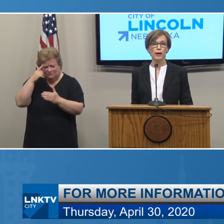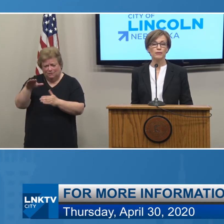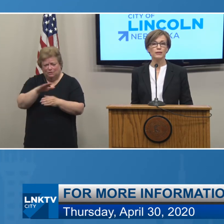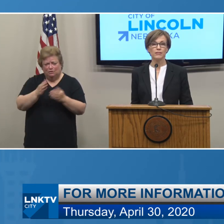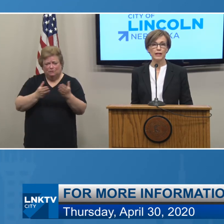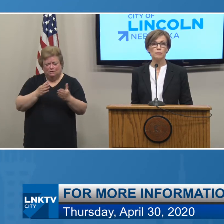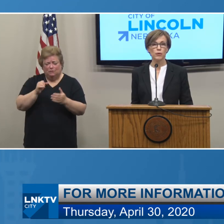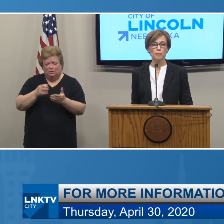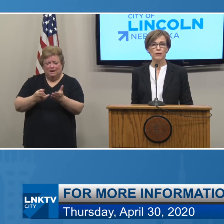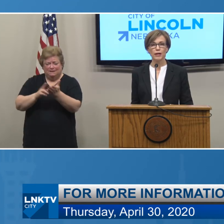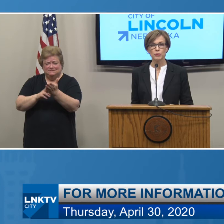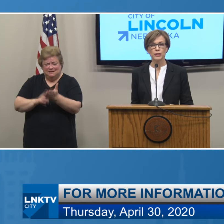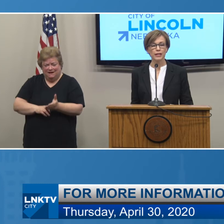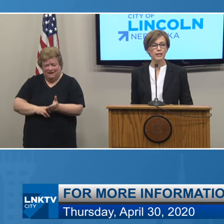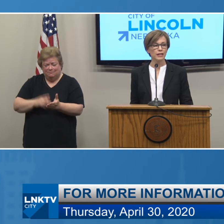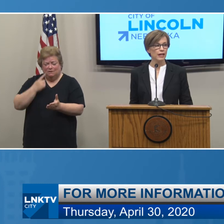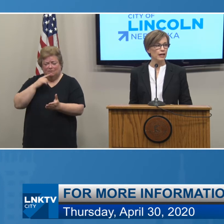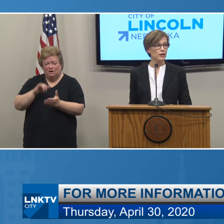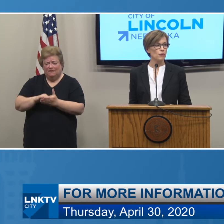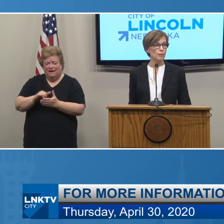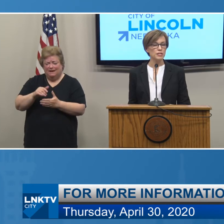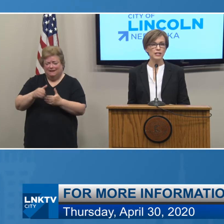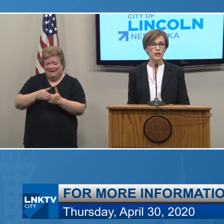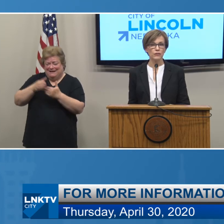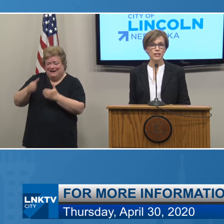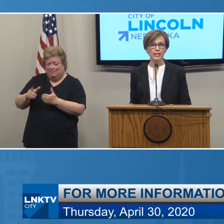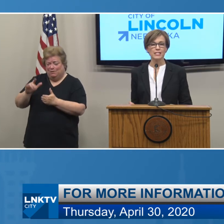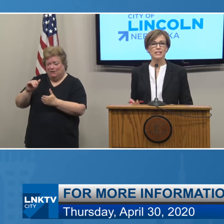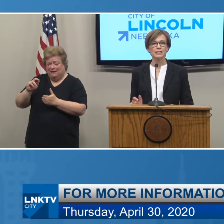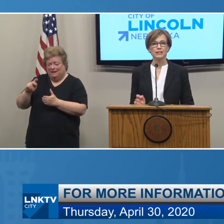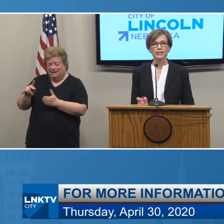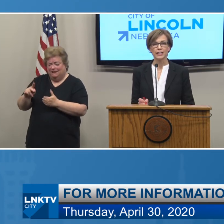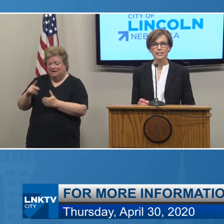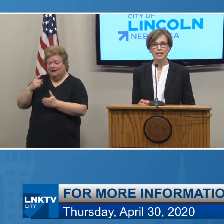find out more about NeighborLink at our website,